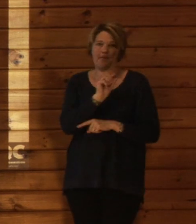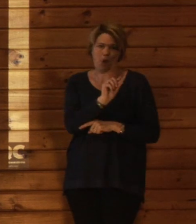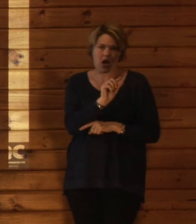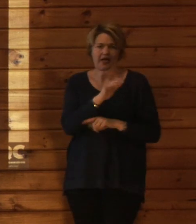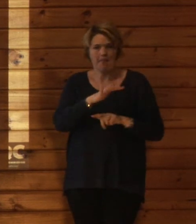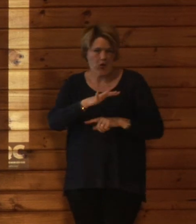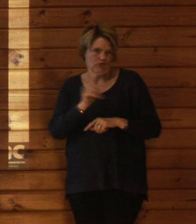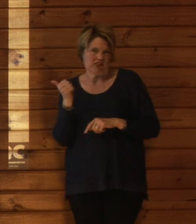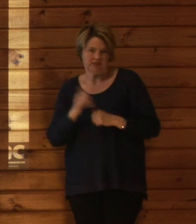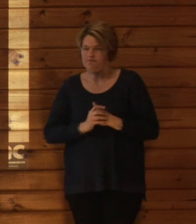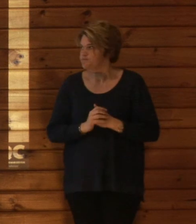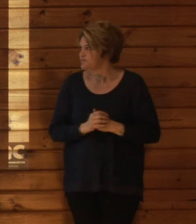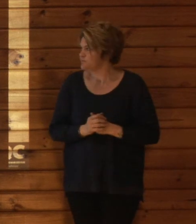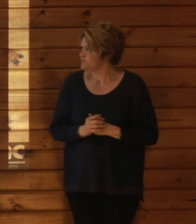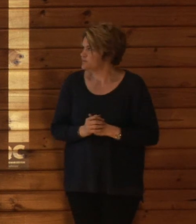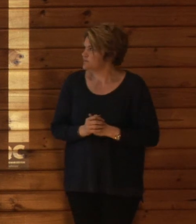So,